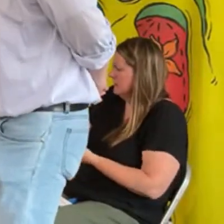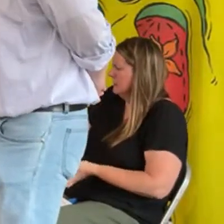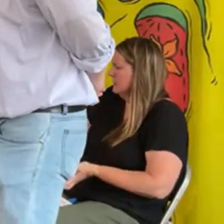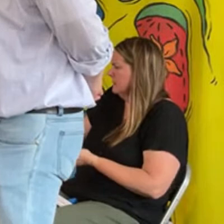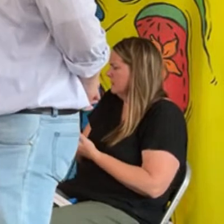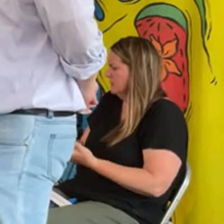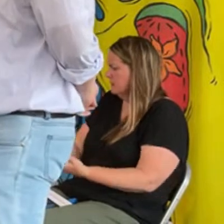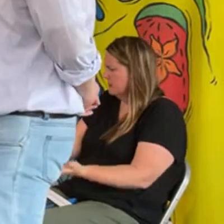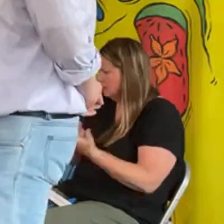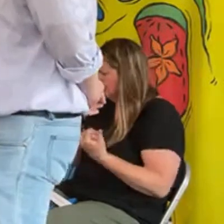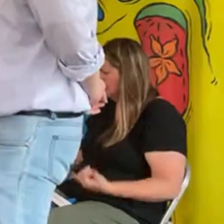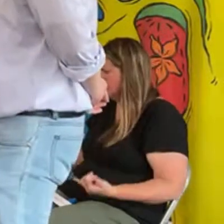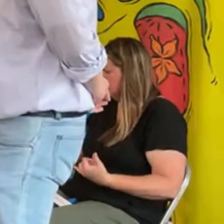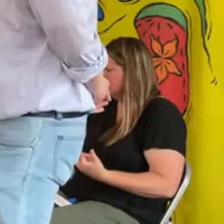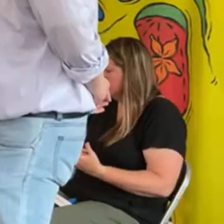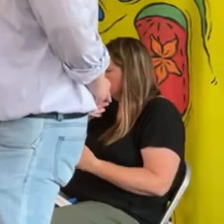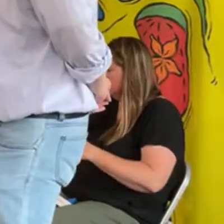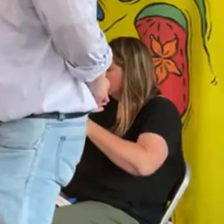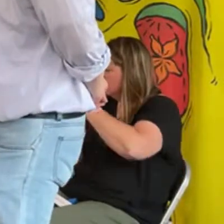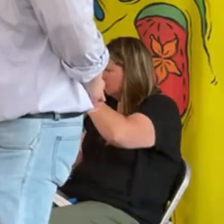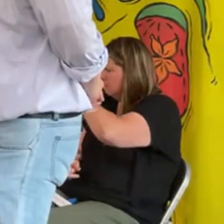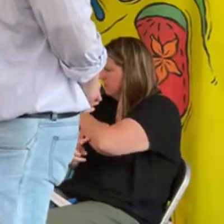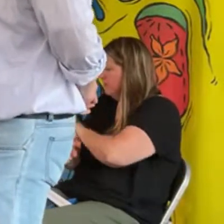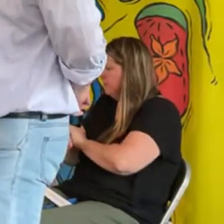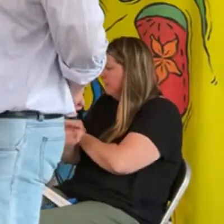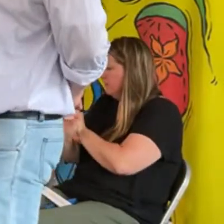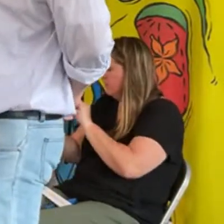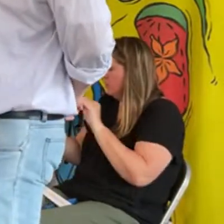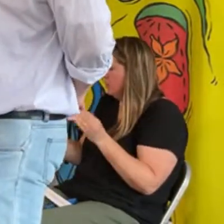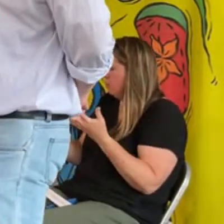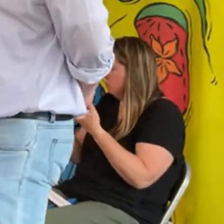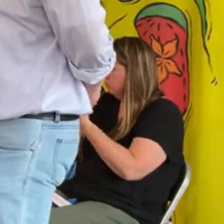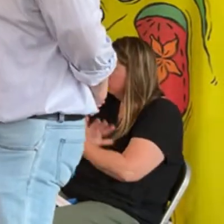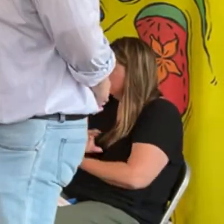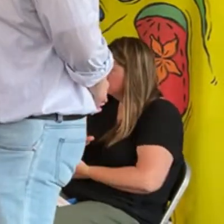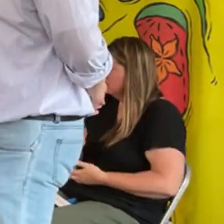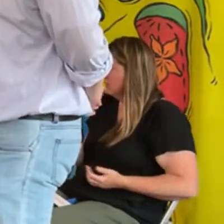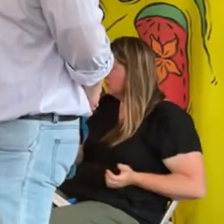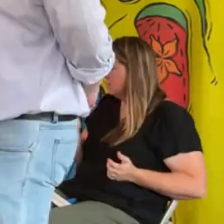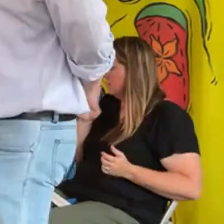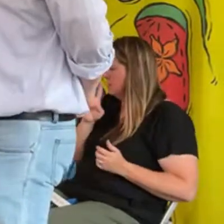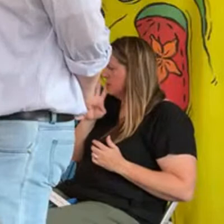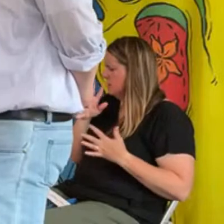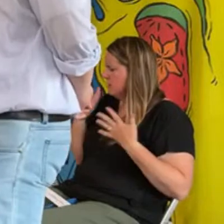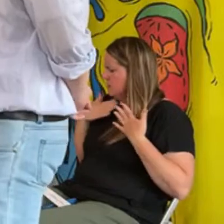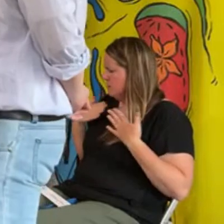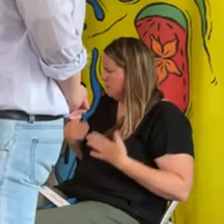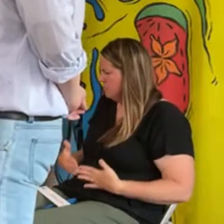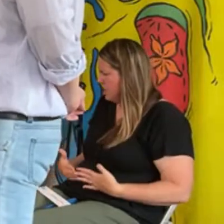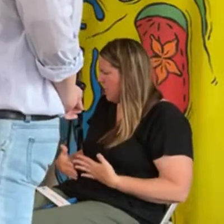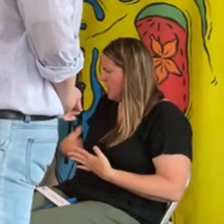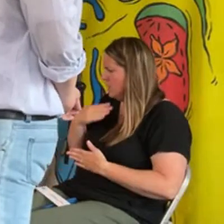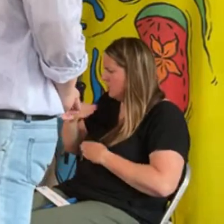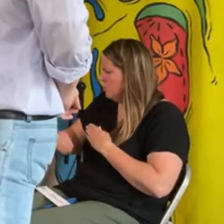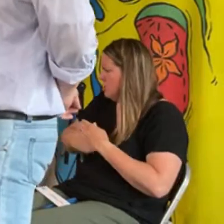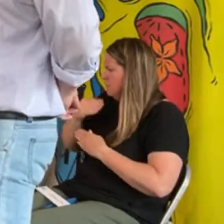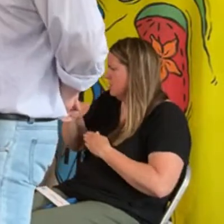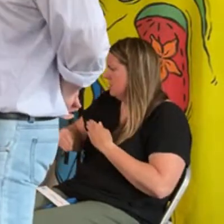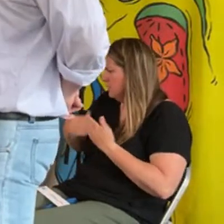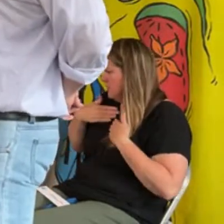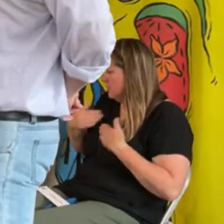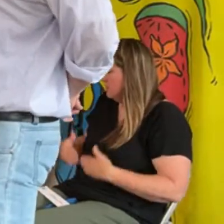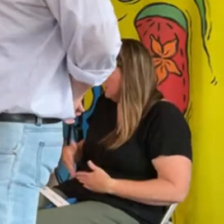Now on a breach with no camouflage of speech, a body wrapping the body of